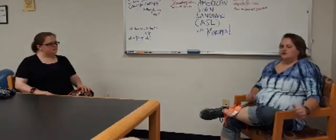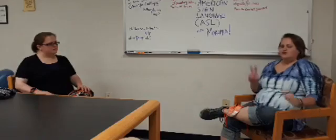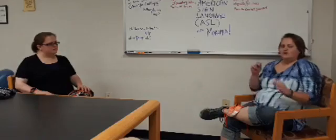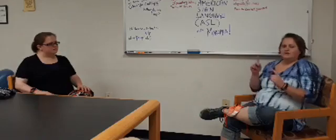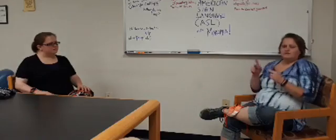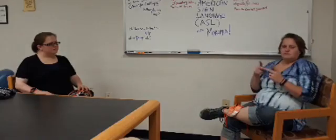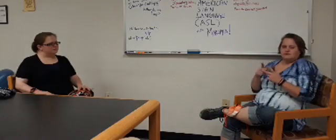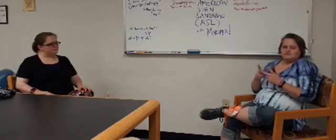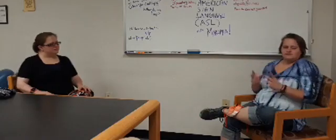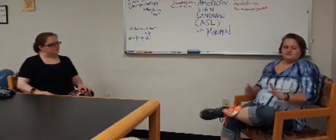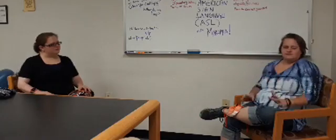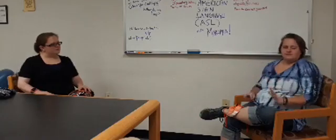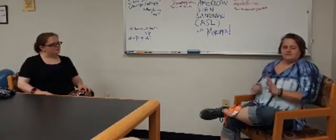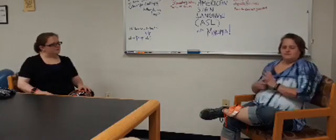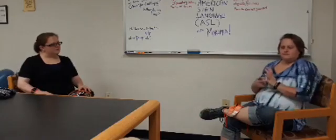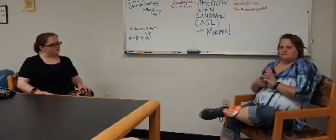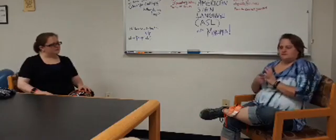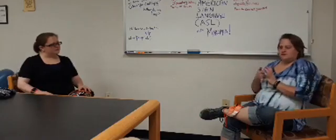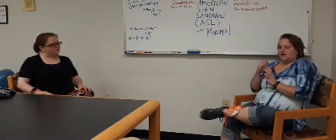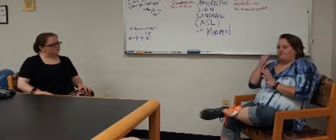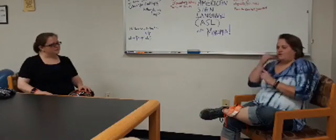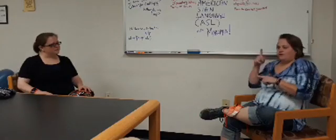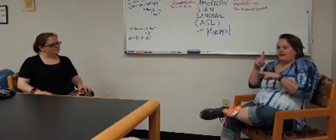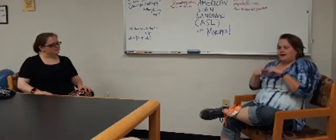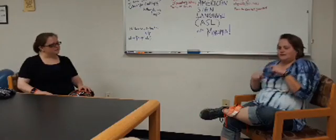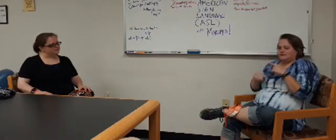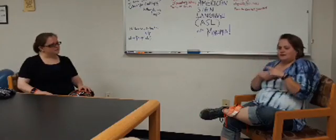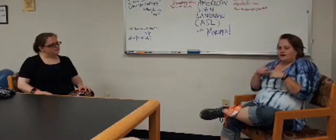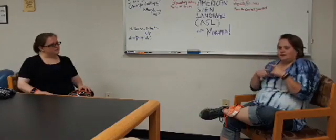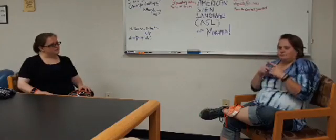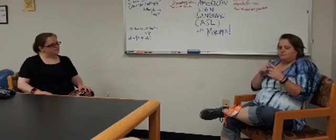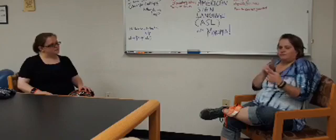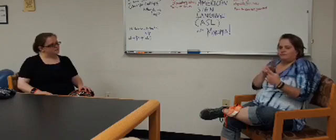No one's perfect. I mean, if you cannot sign perfectly,